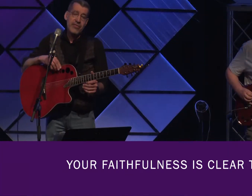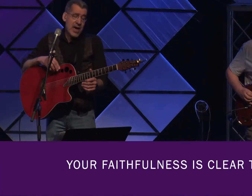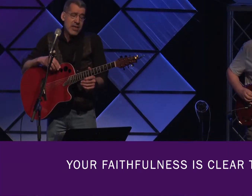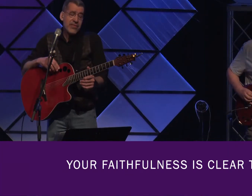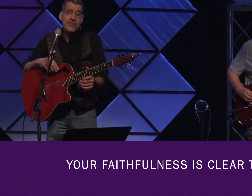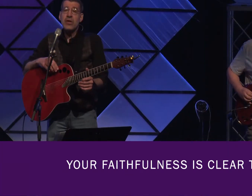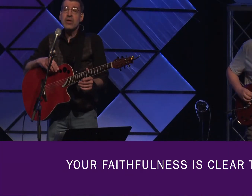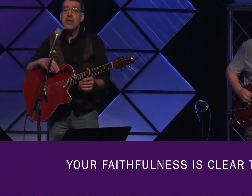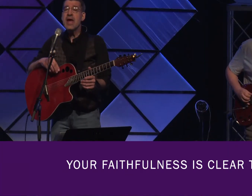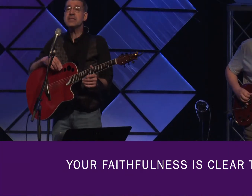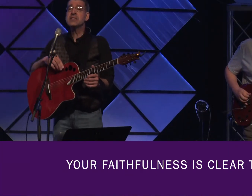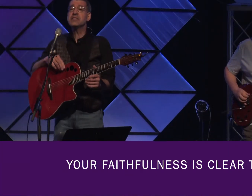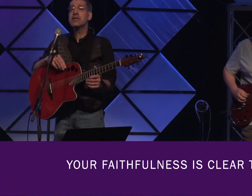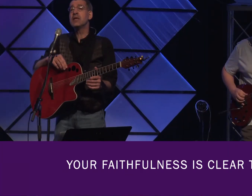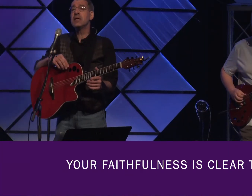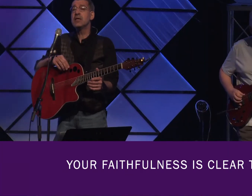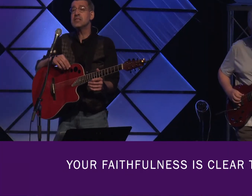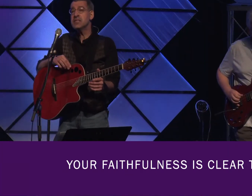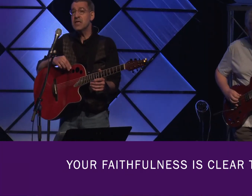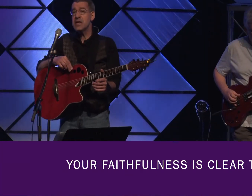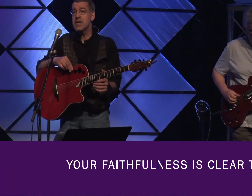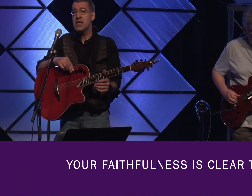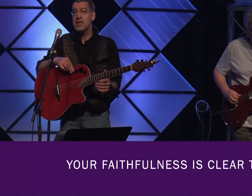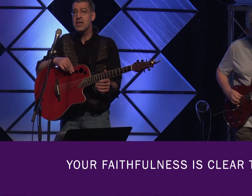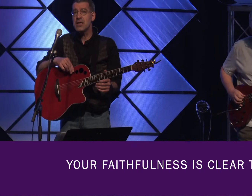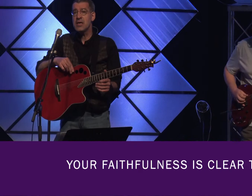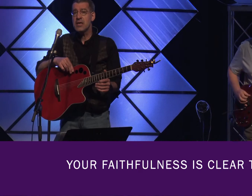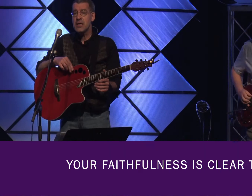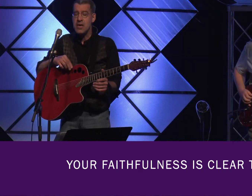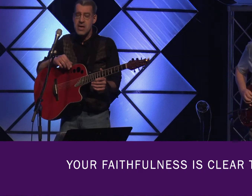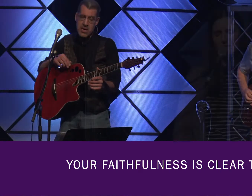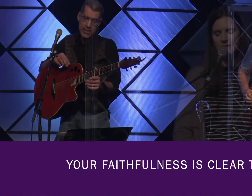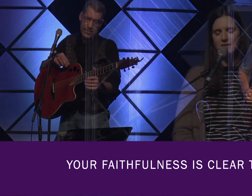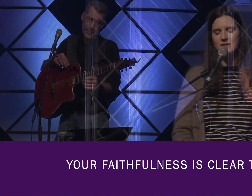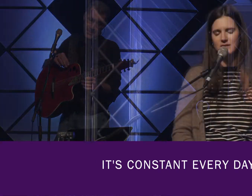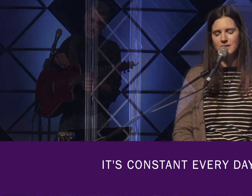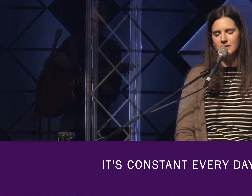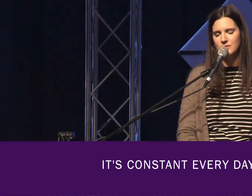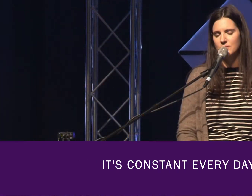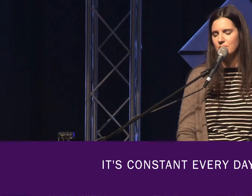Your faithfulness is clear to see.